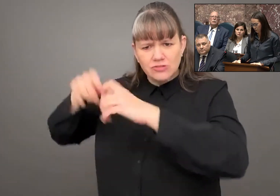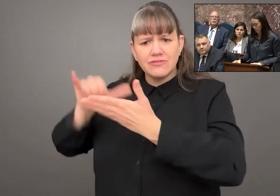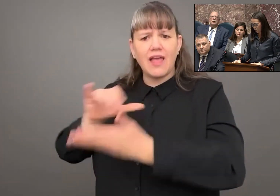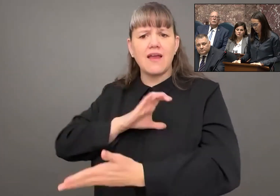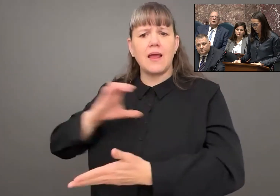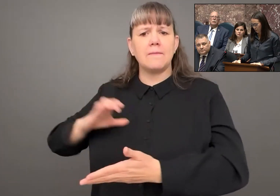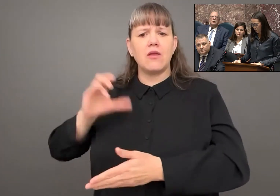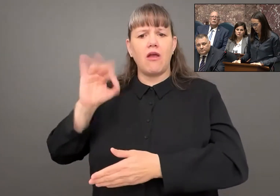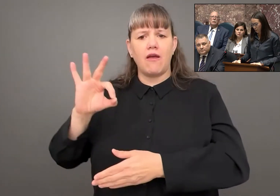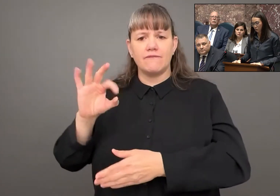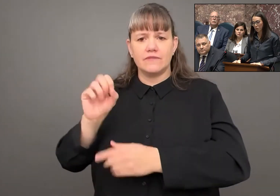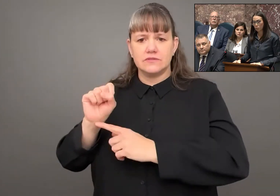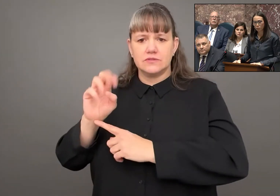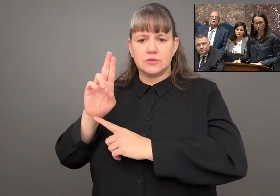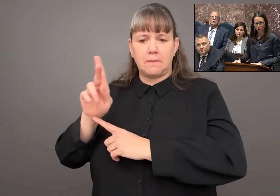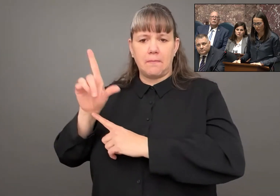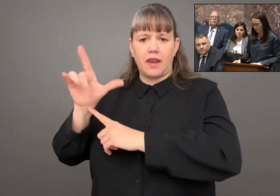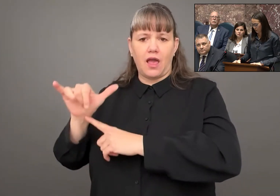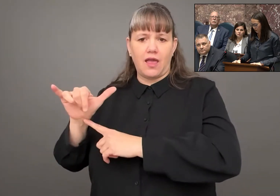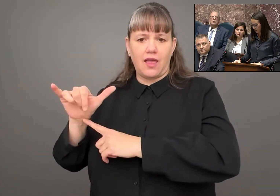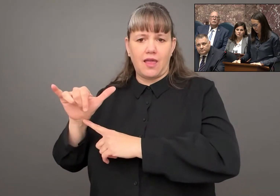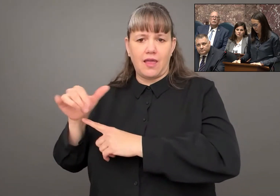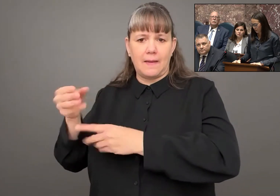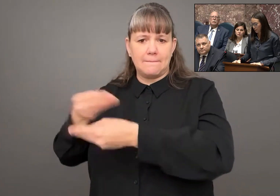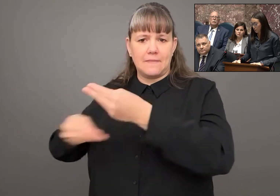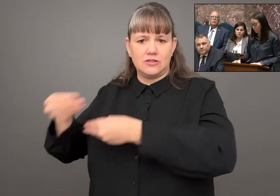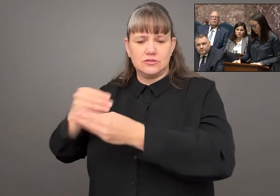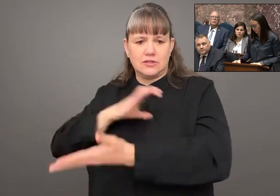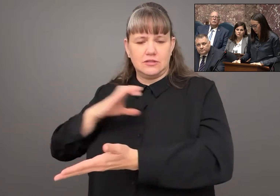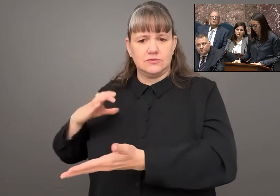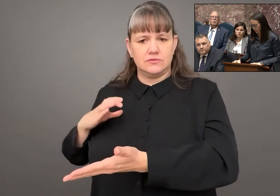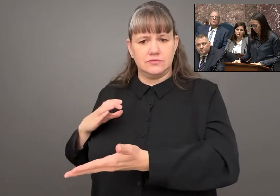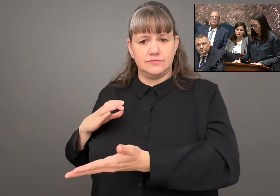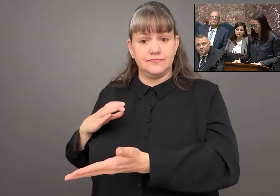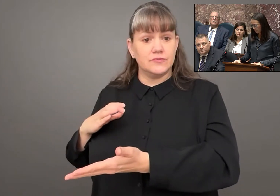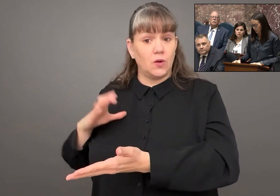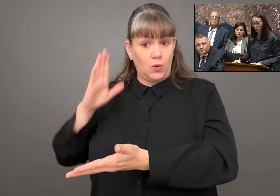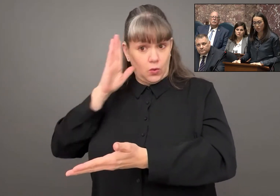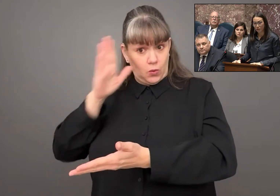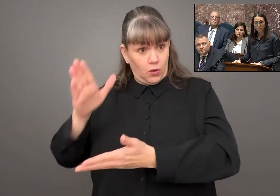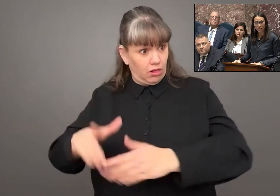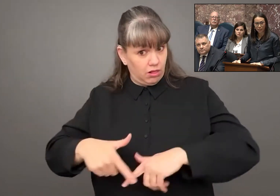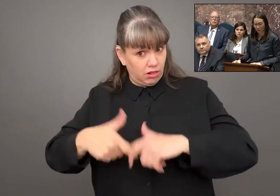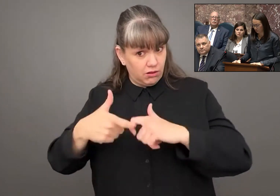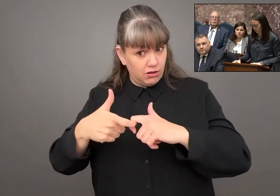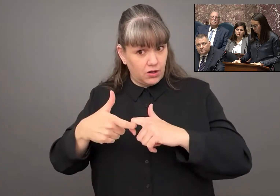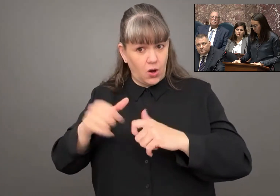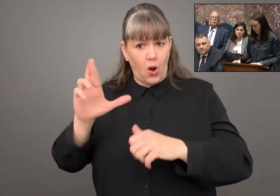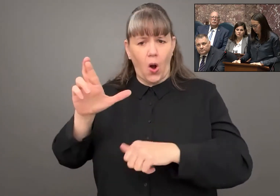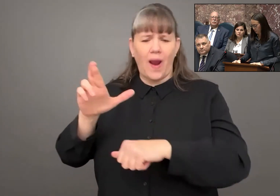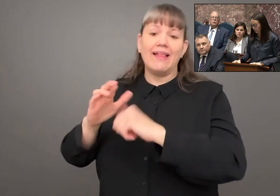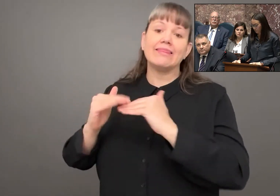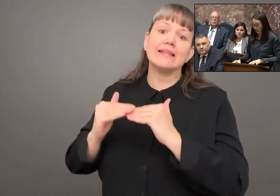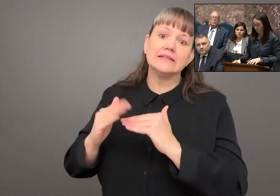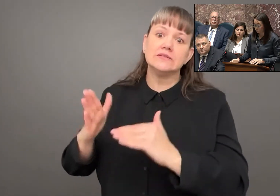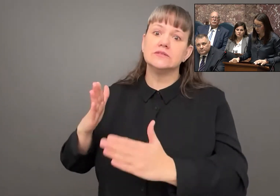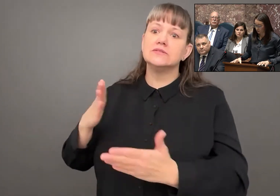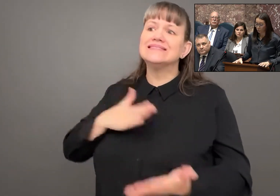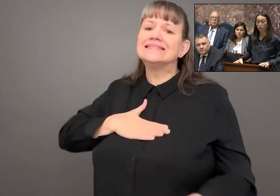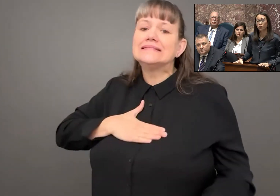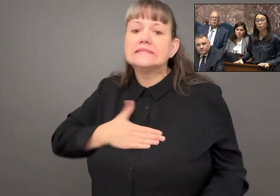the House and to the people of British Columbia that the new deficit that we're facing down is in